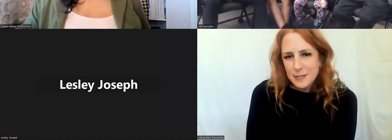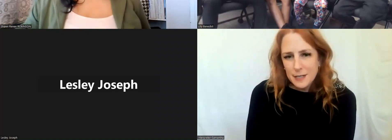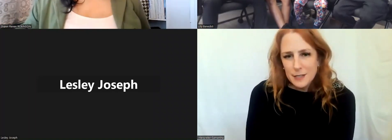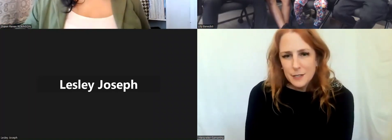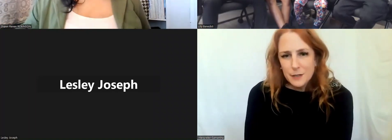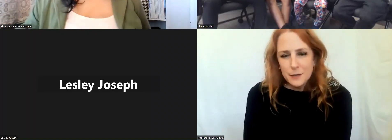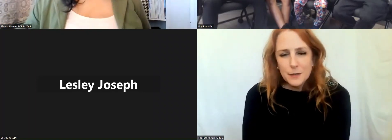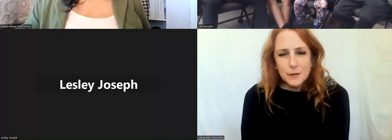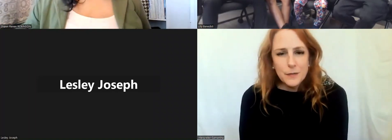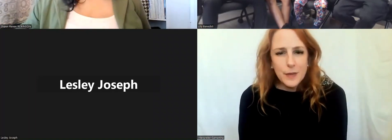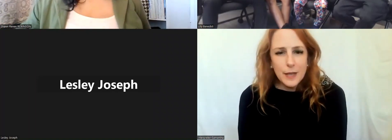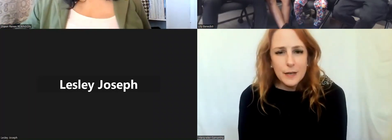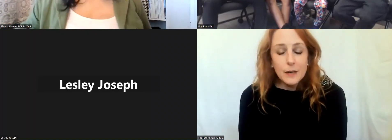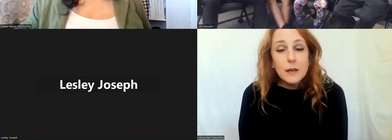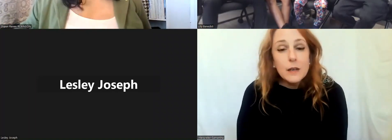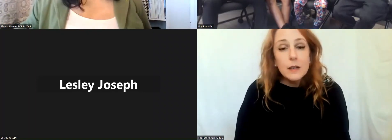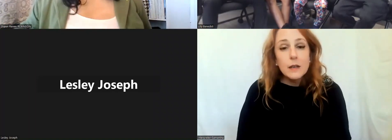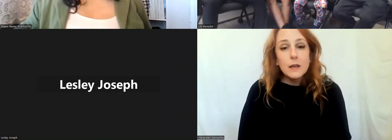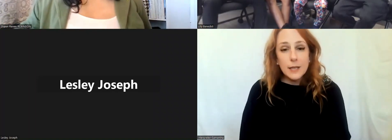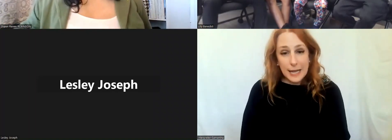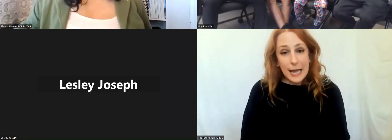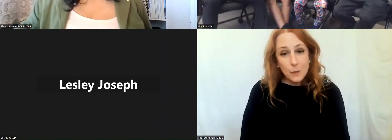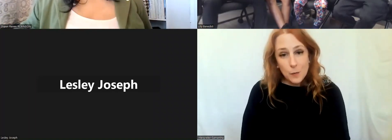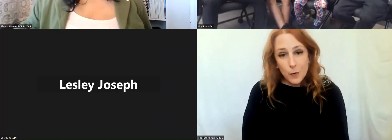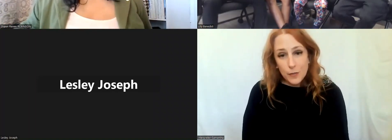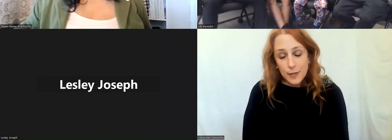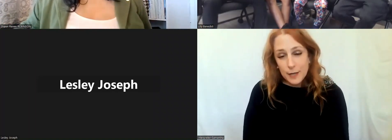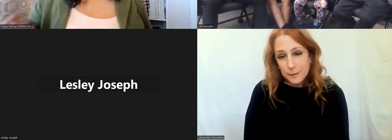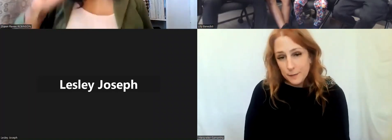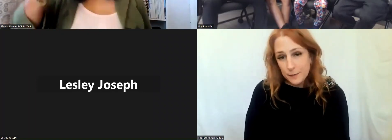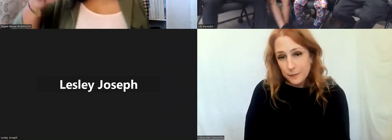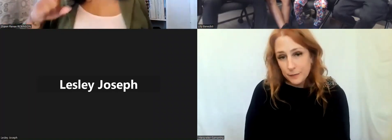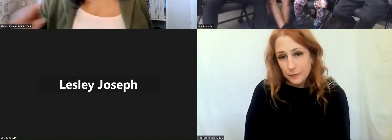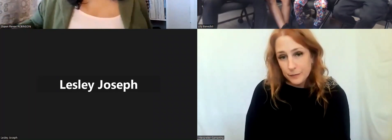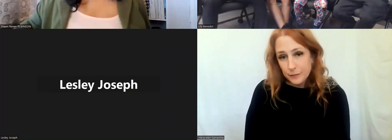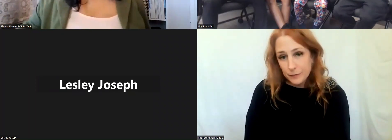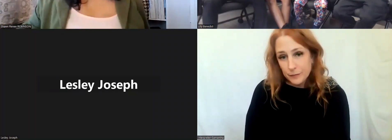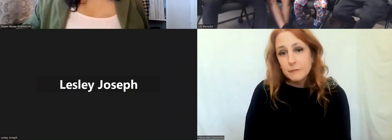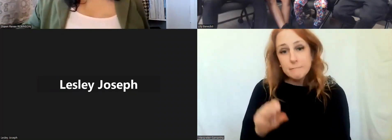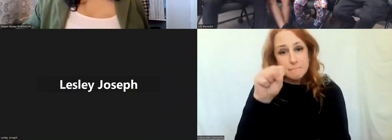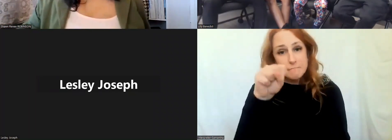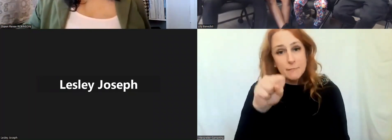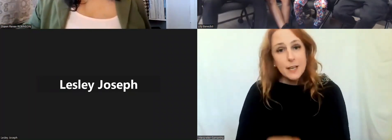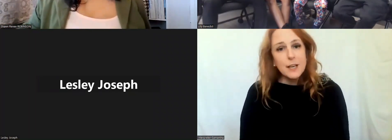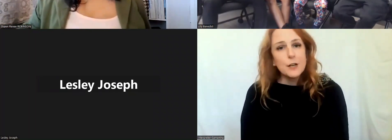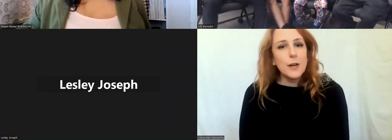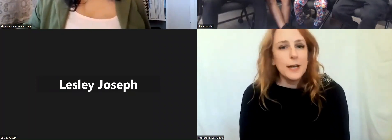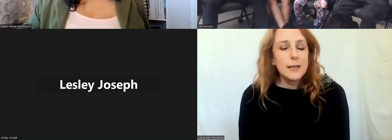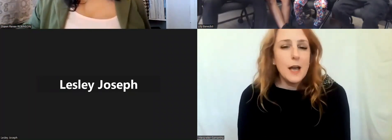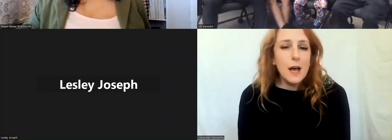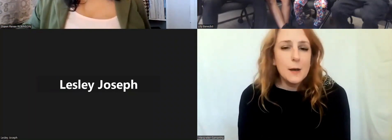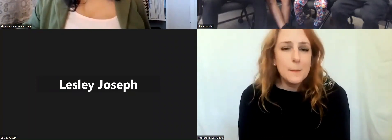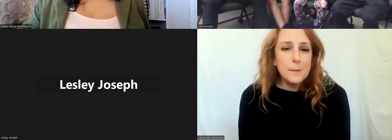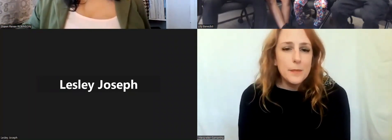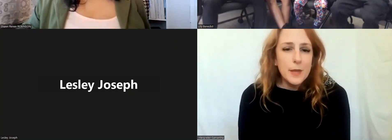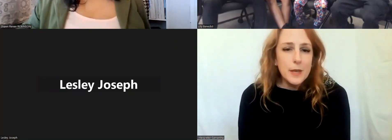is destiny too. And can I add one more thing? Yeah, go ahead.